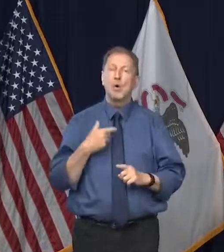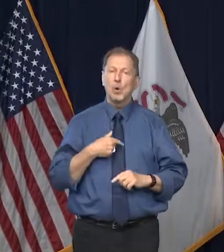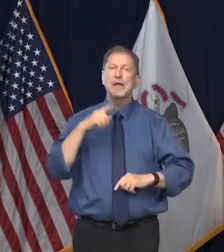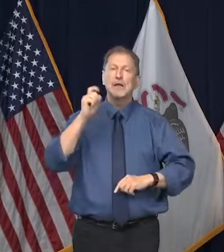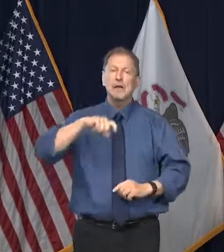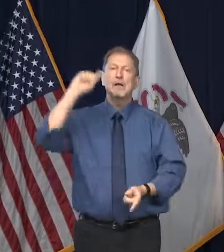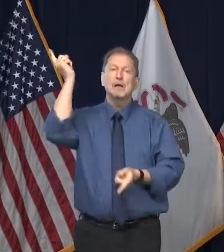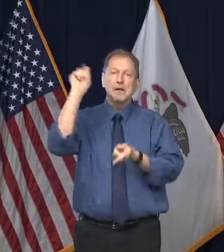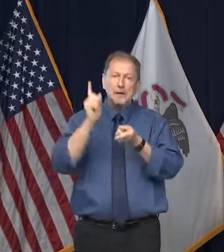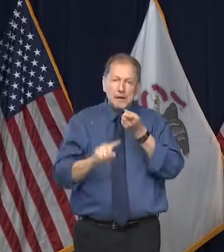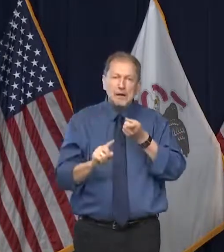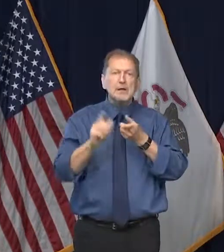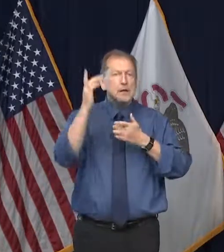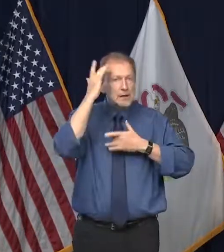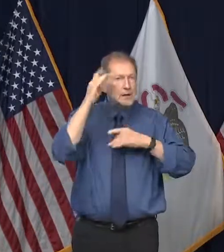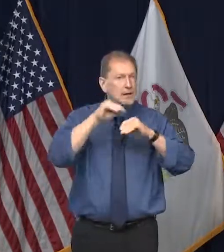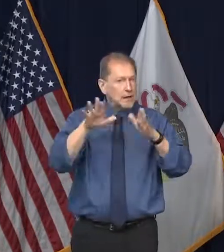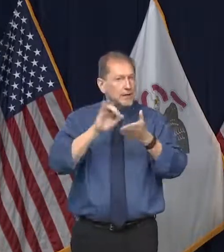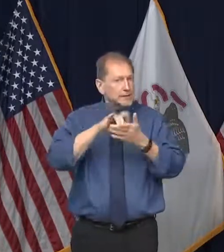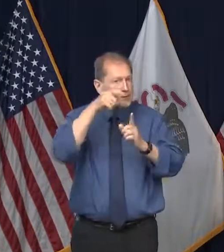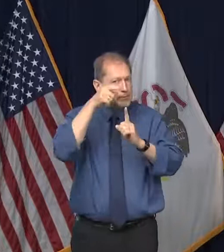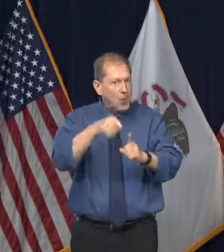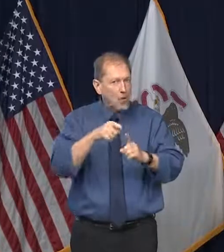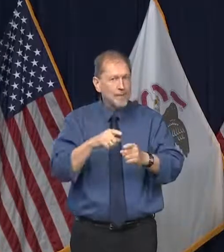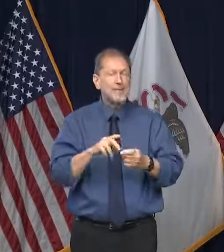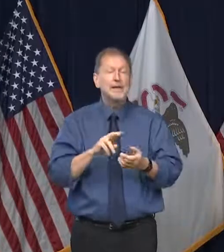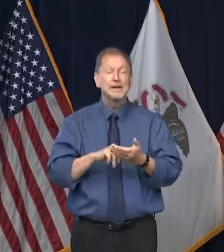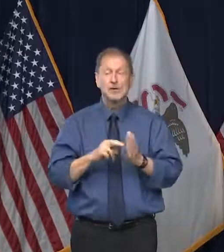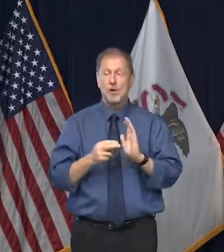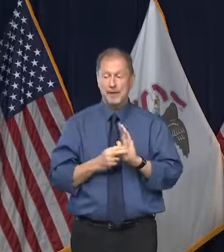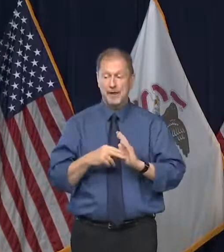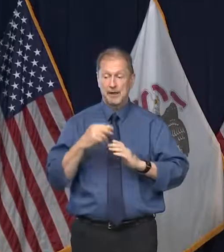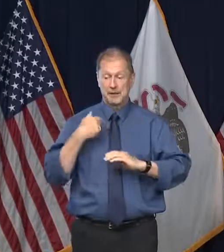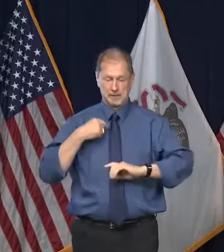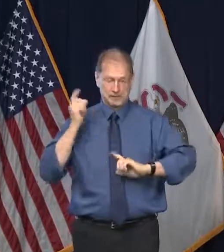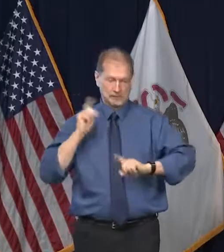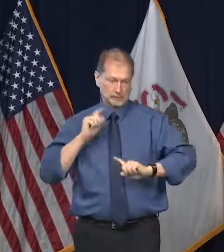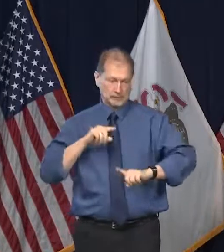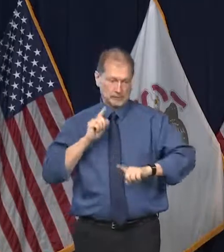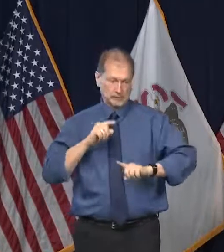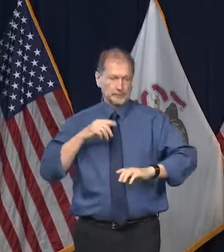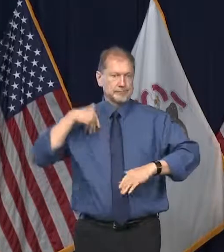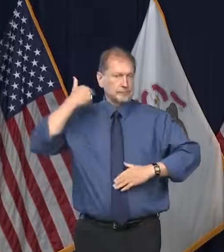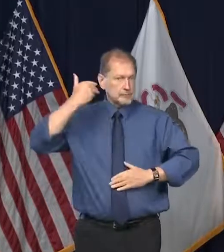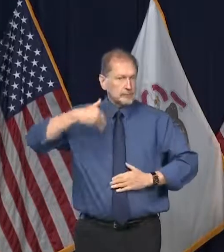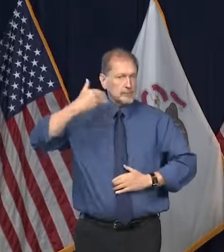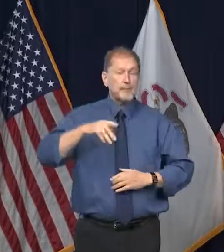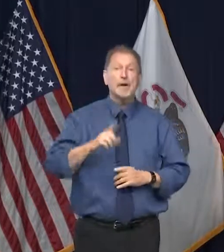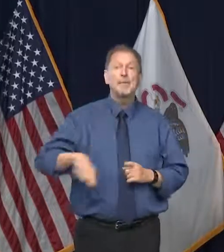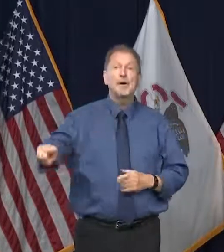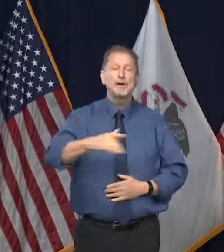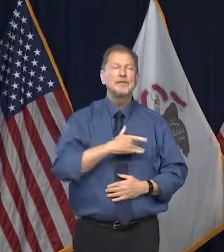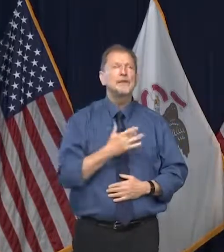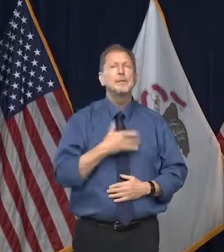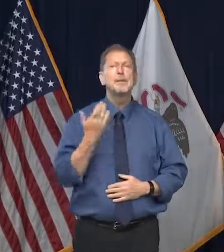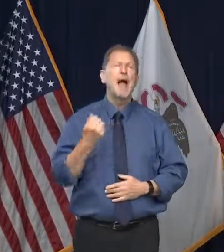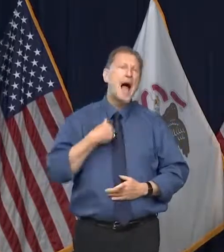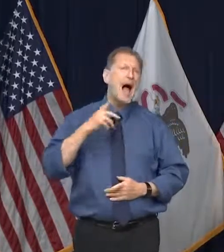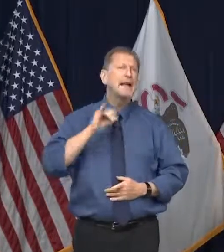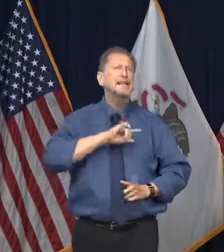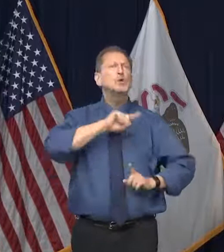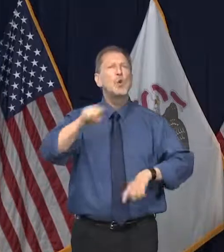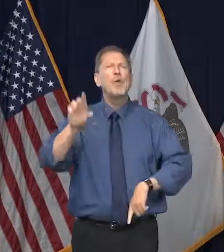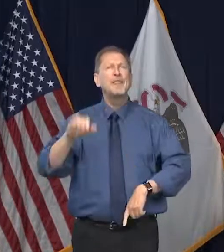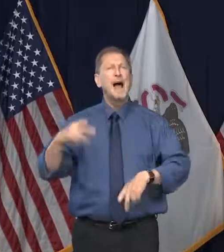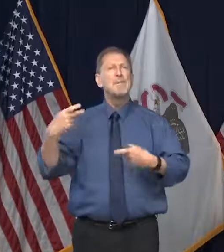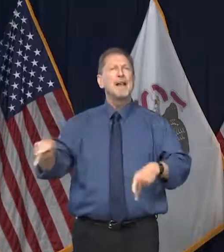virus under control for everybody to get a test all the time. But as I say, if you feel like you've been in a place